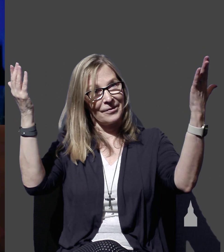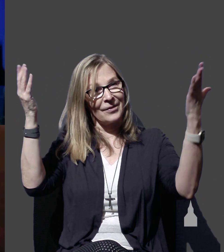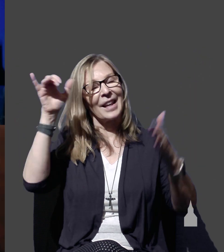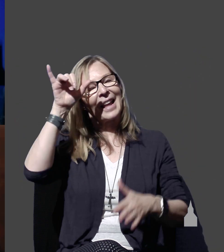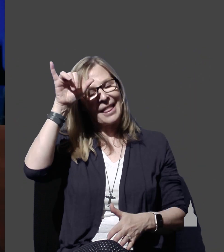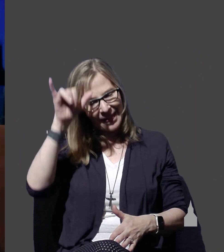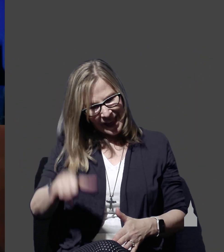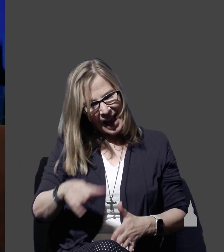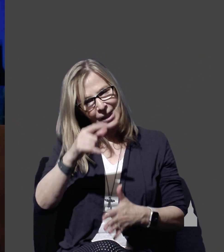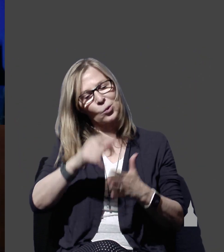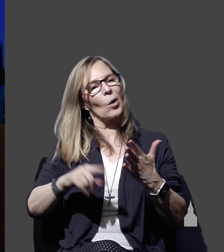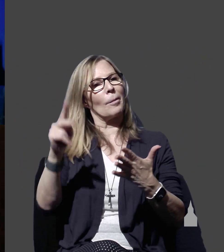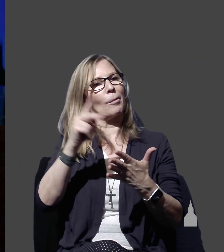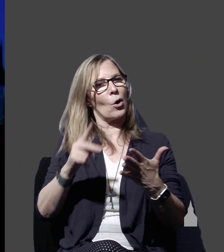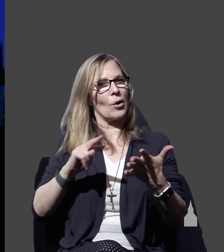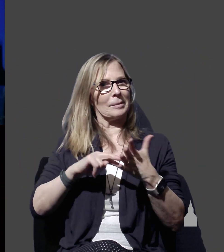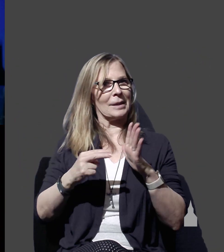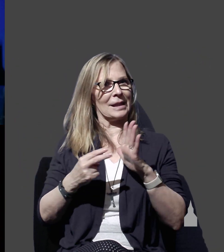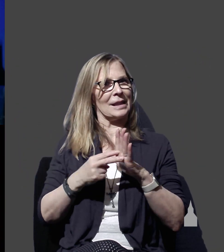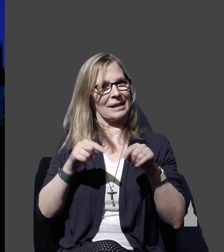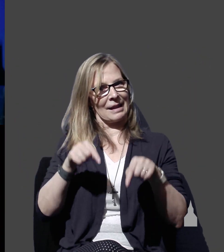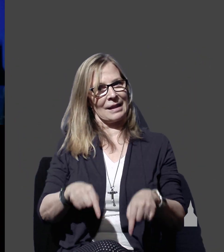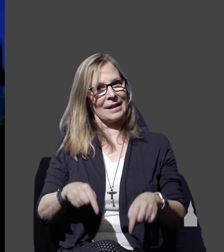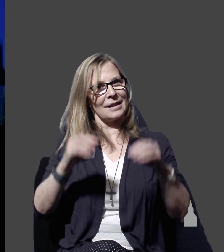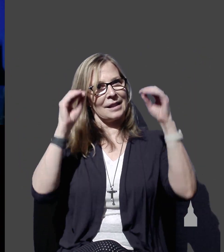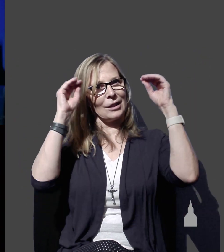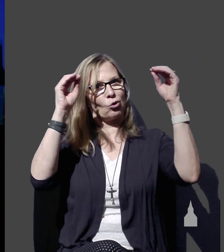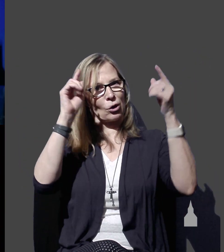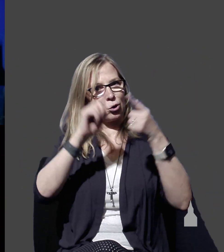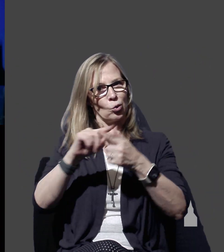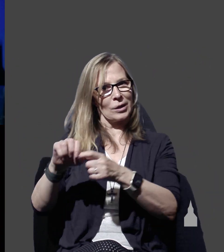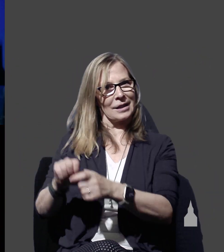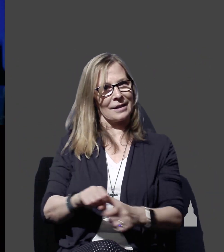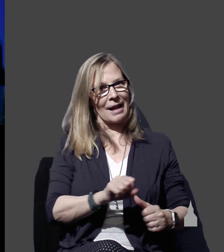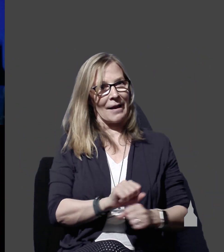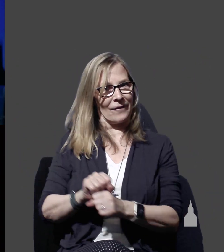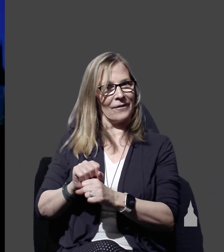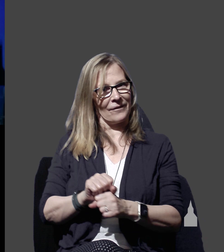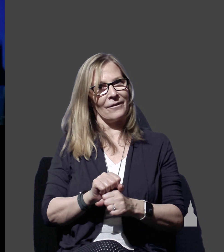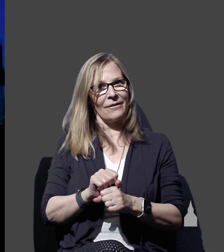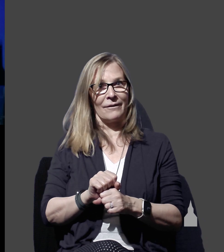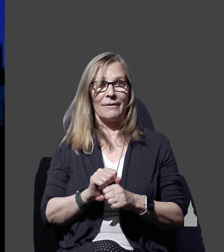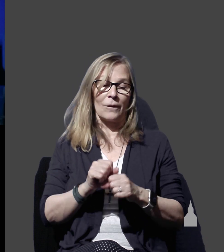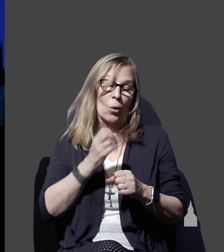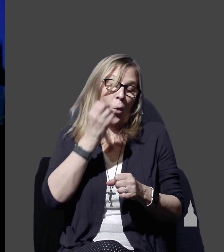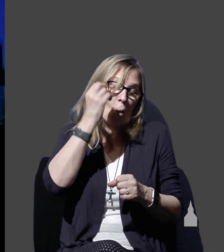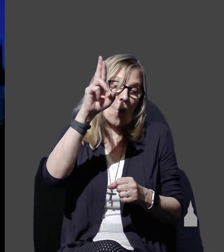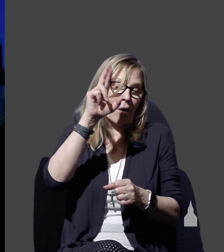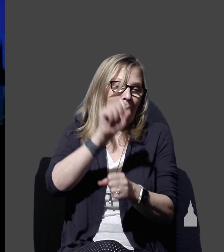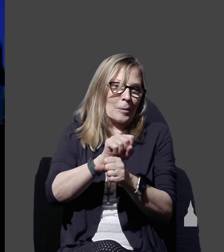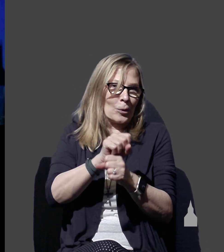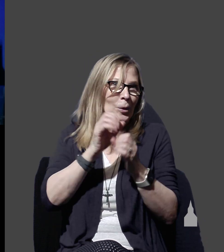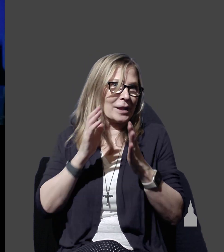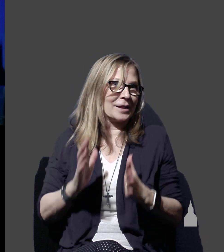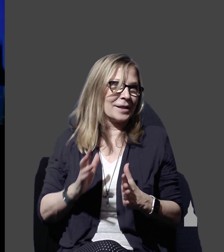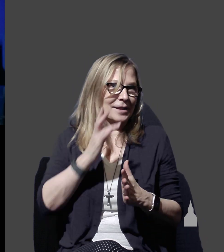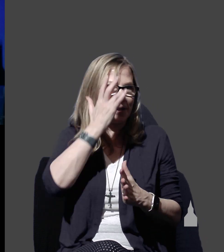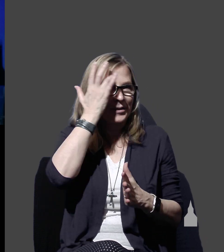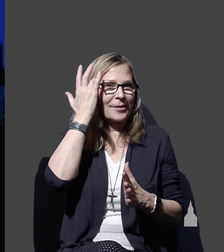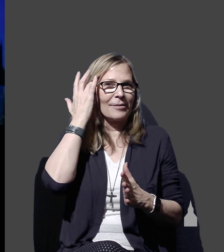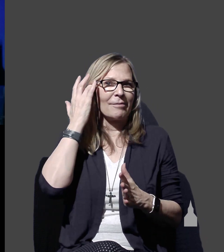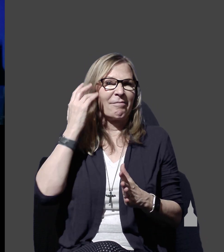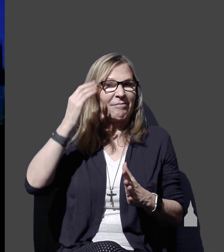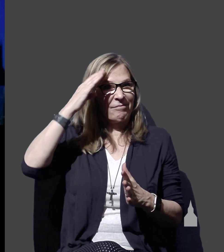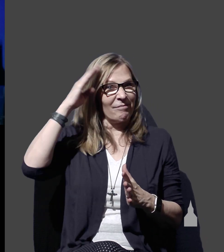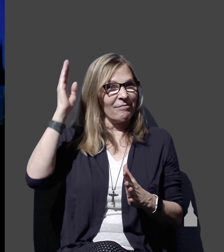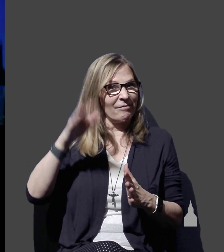That's what I think Paul is talking about in this instruction to slaves, which is instruction to employees. You know